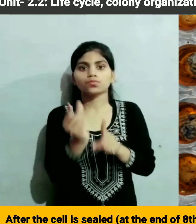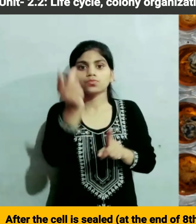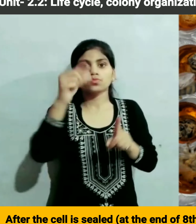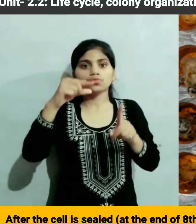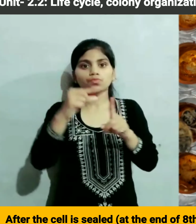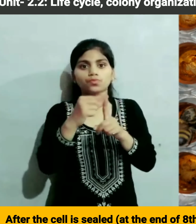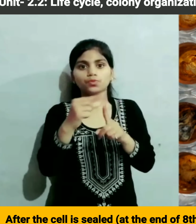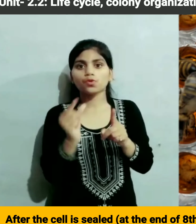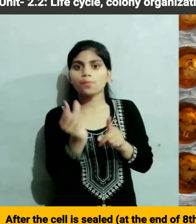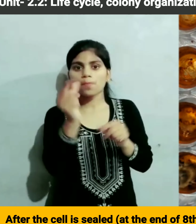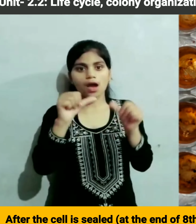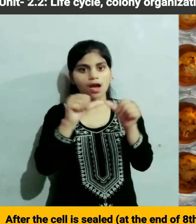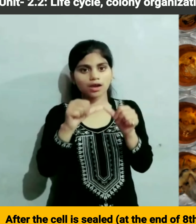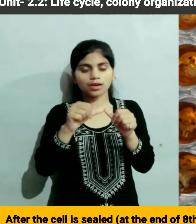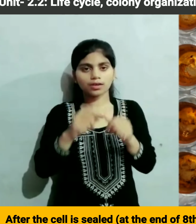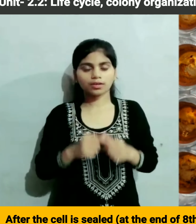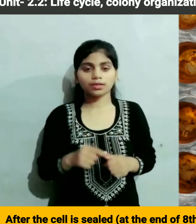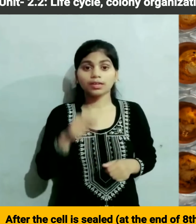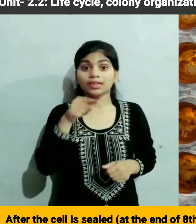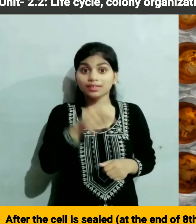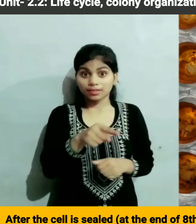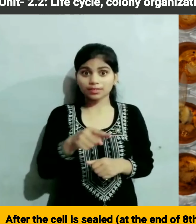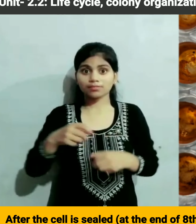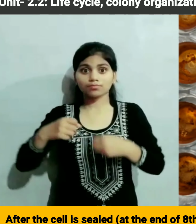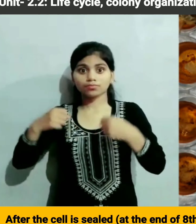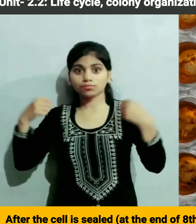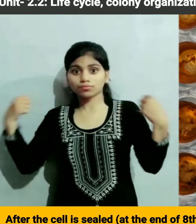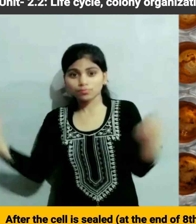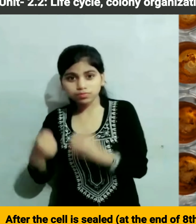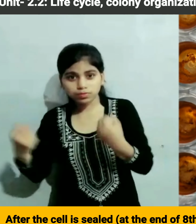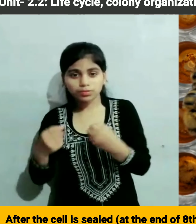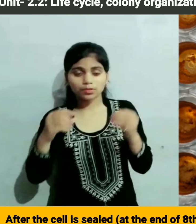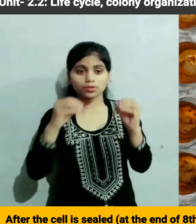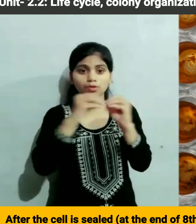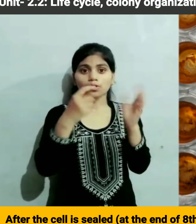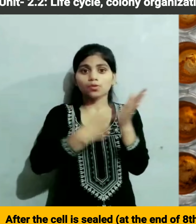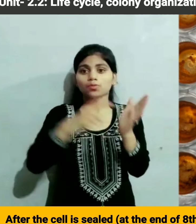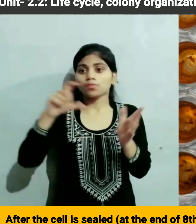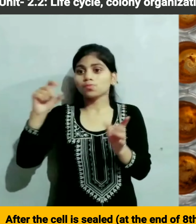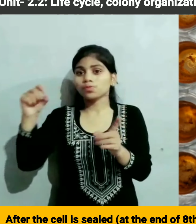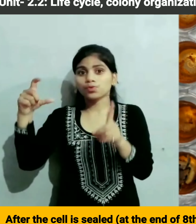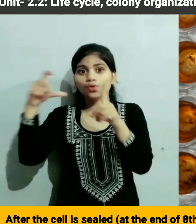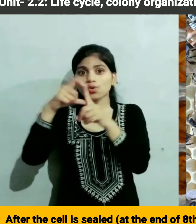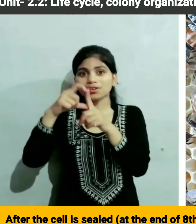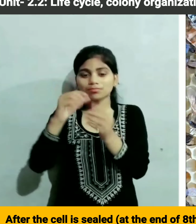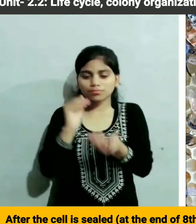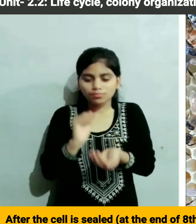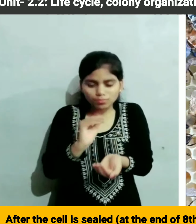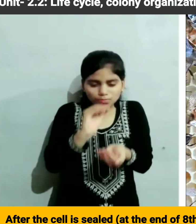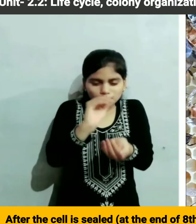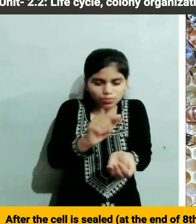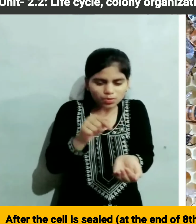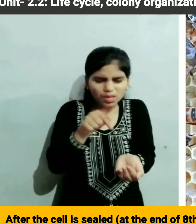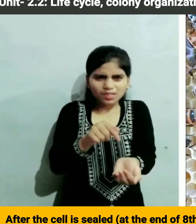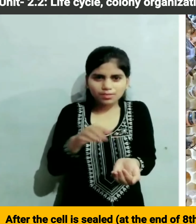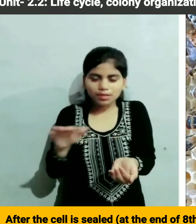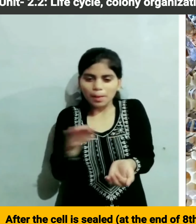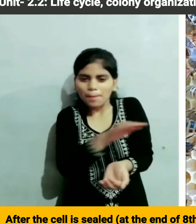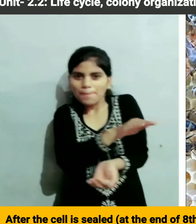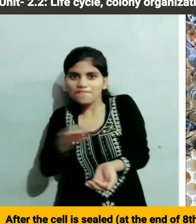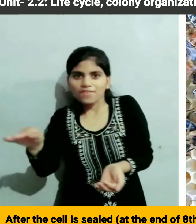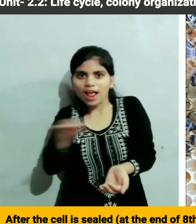The sealed worker brood cell sappings are almost flat,